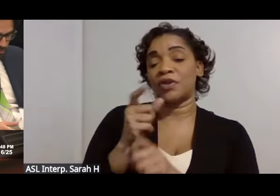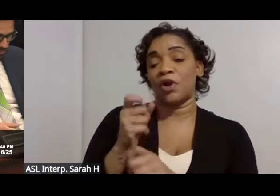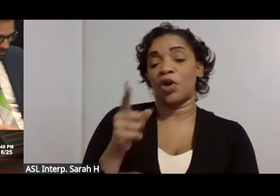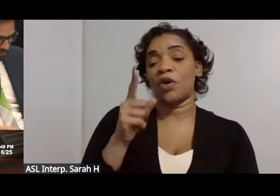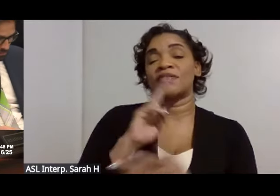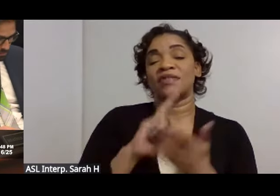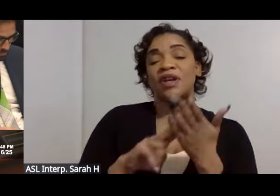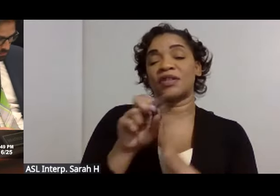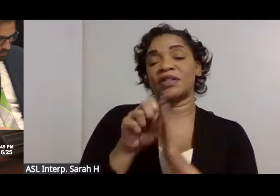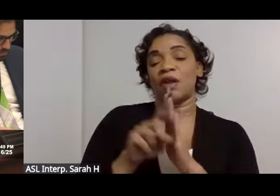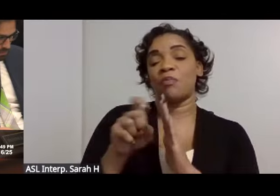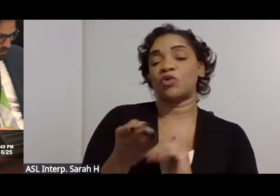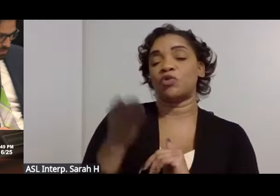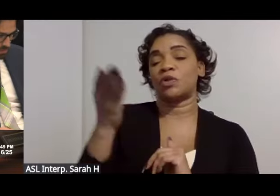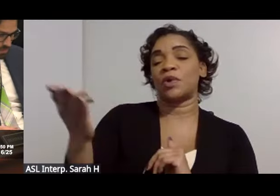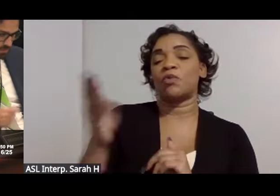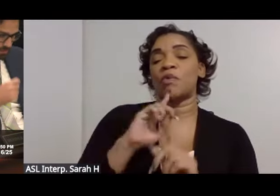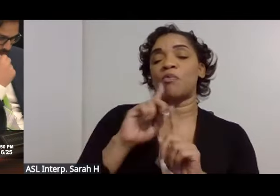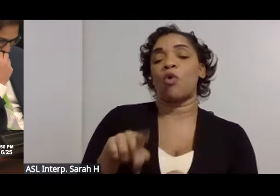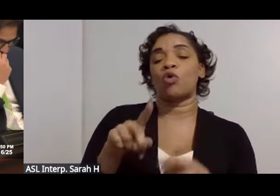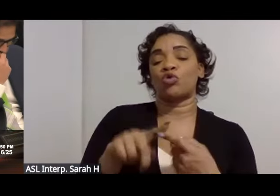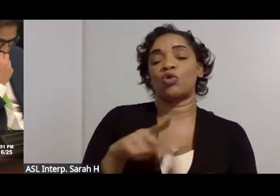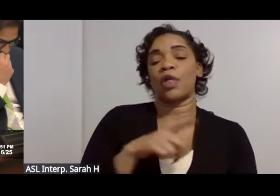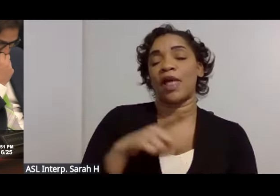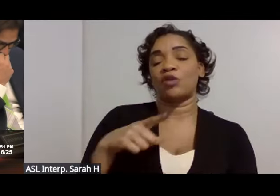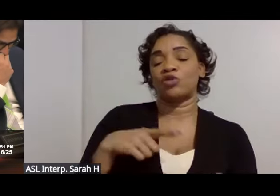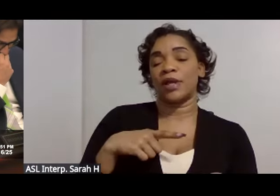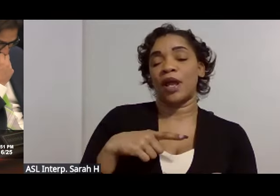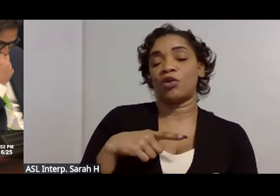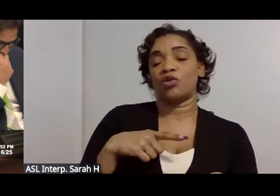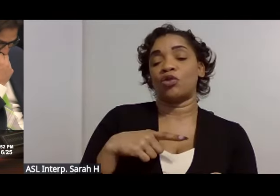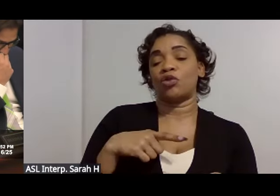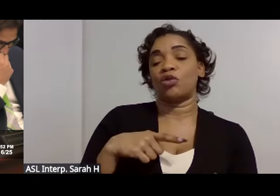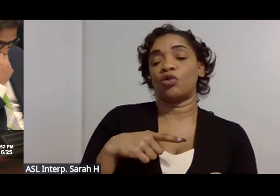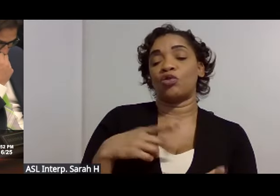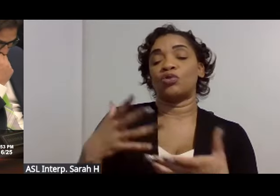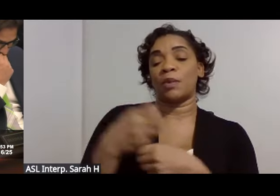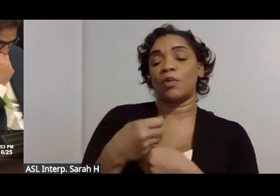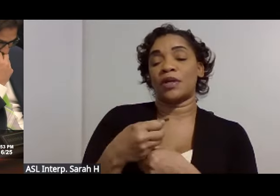each member of the legislature summarizing. And then it goes on to say,